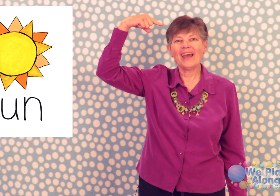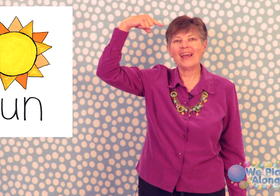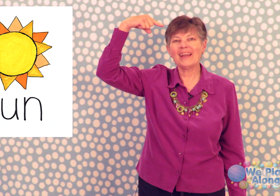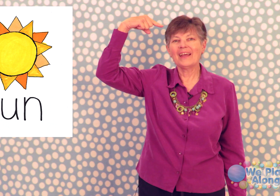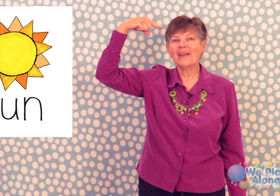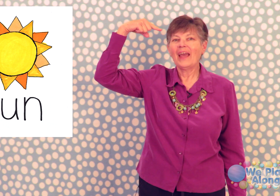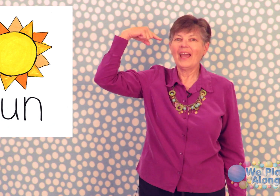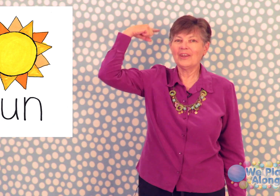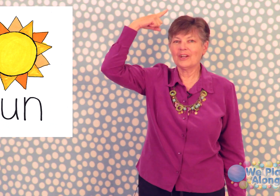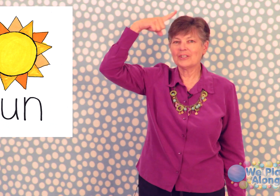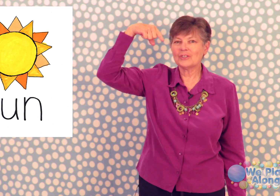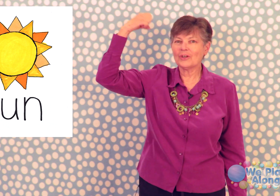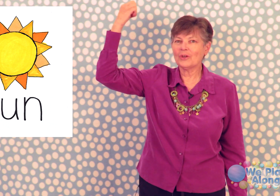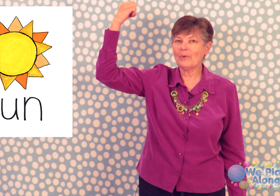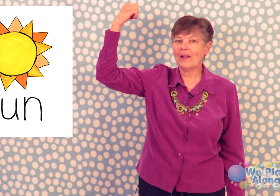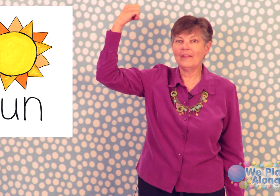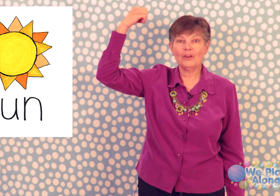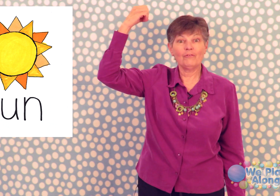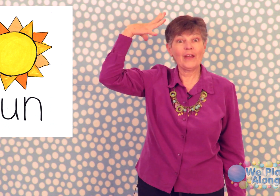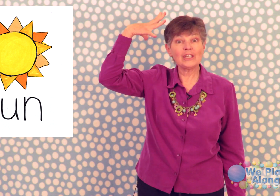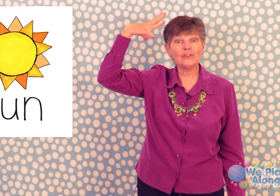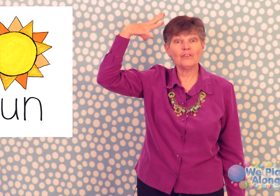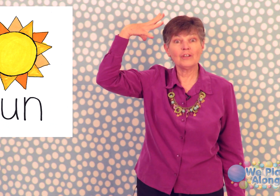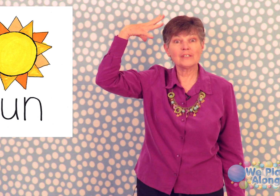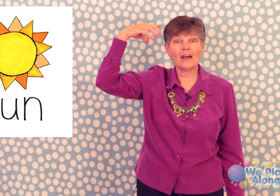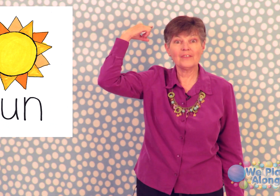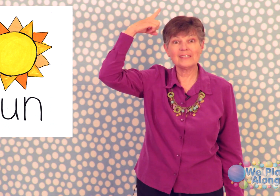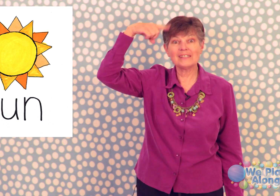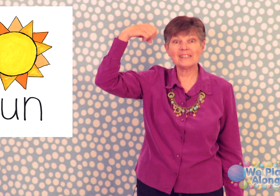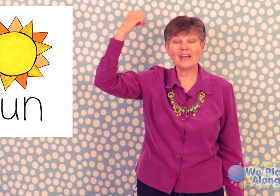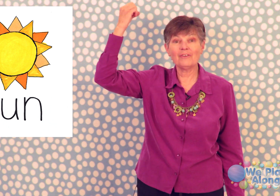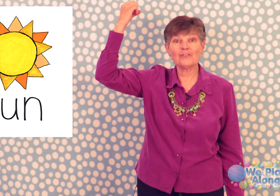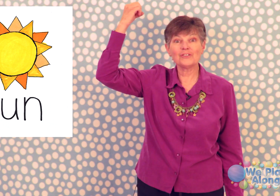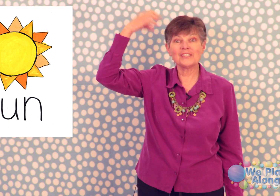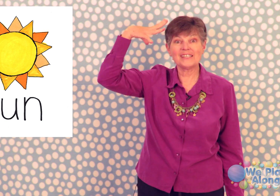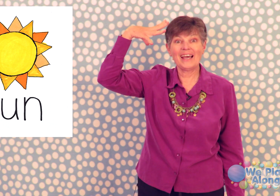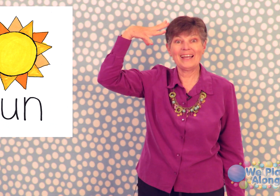head and you're going to circle it around and then you flash your fingers out. This is a sign for sun.